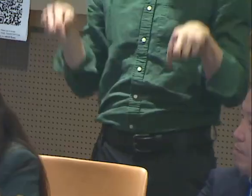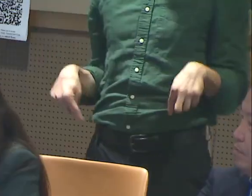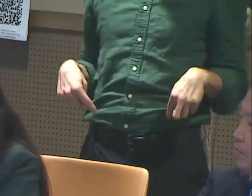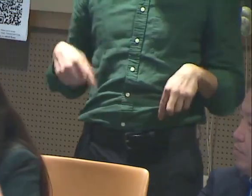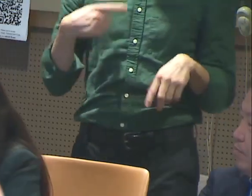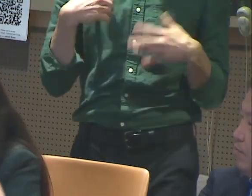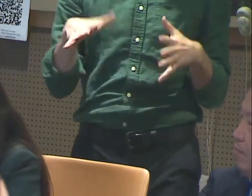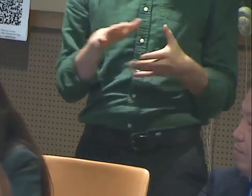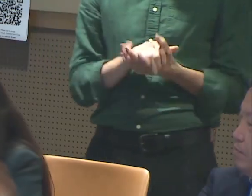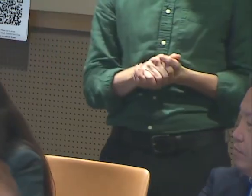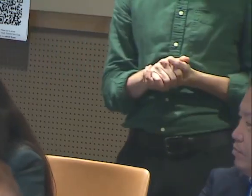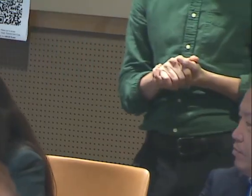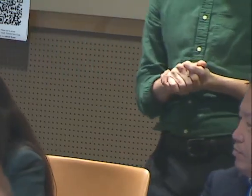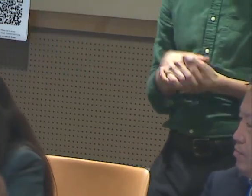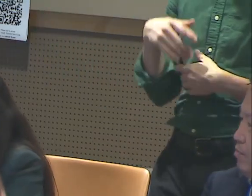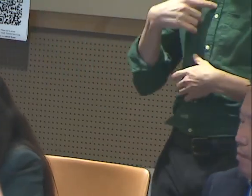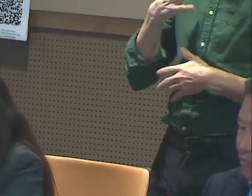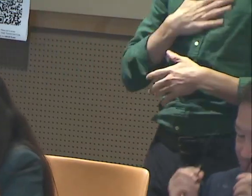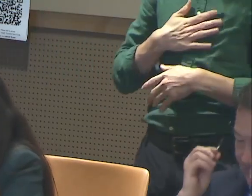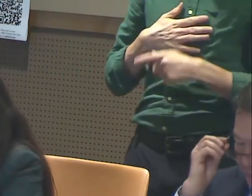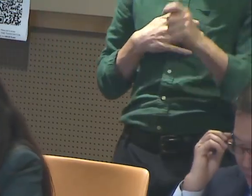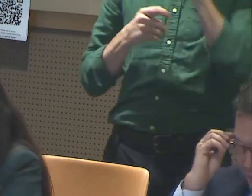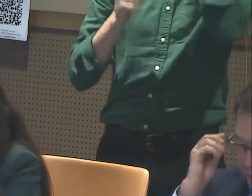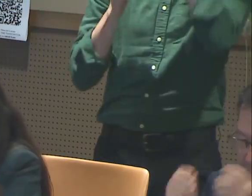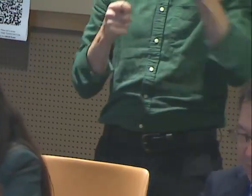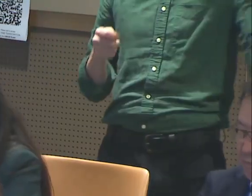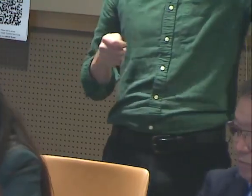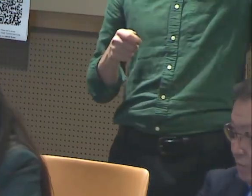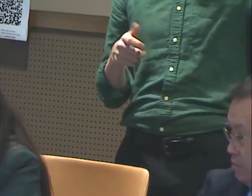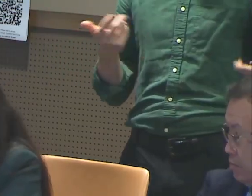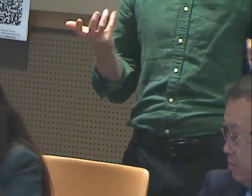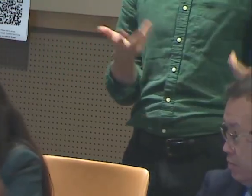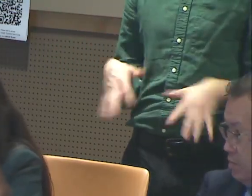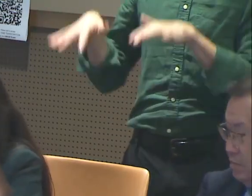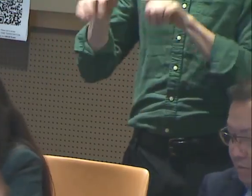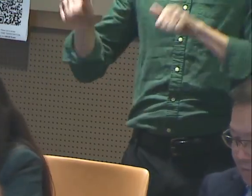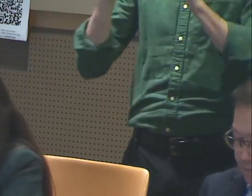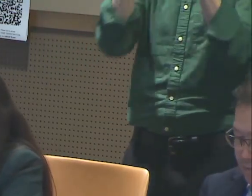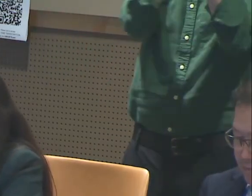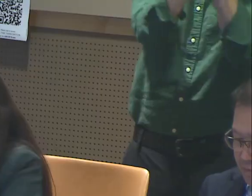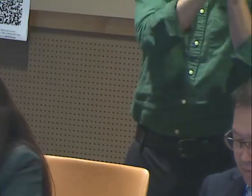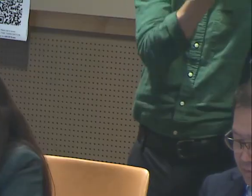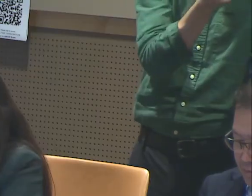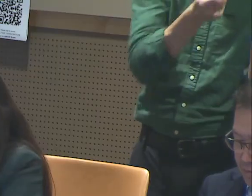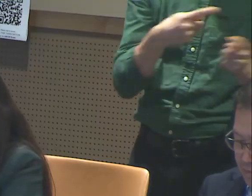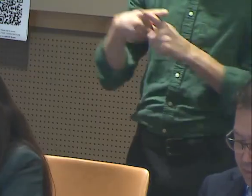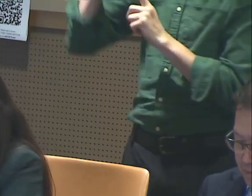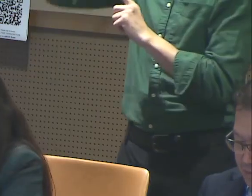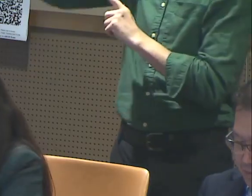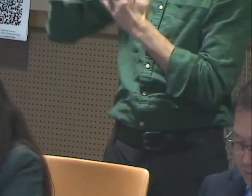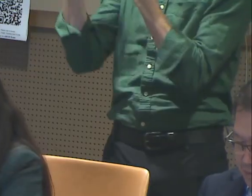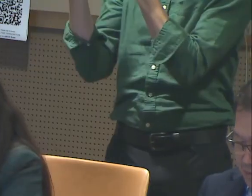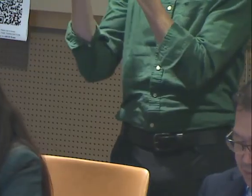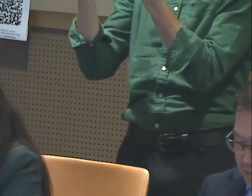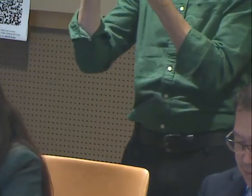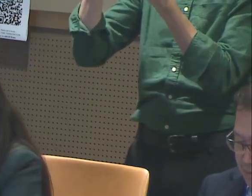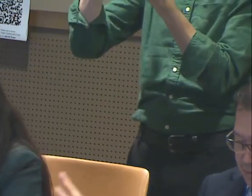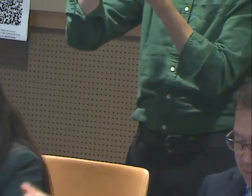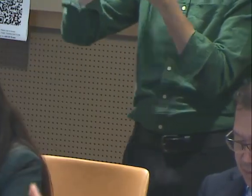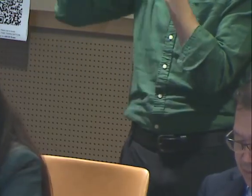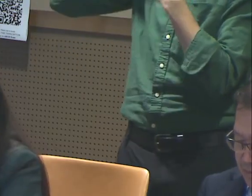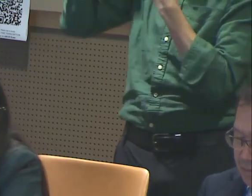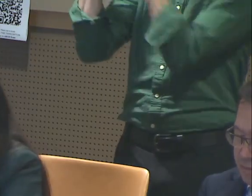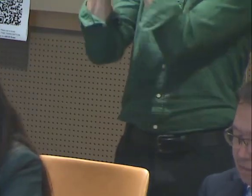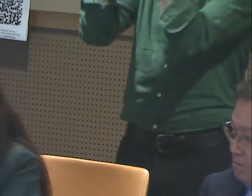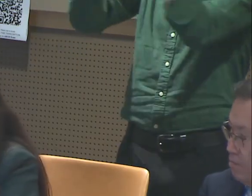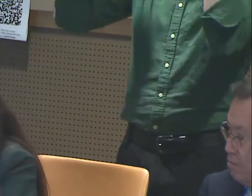first start by thanking our session hosts and contributors from UNICEF, the London School of Hygiene and Tropical Medicine, the Ministry of Labour and